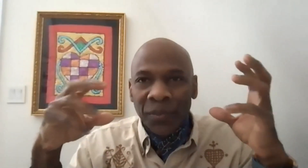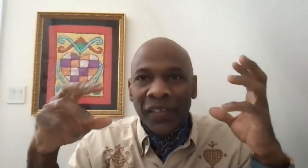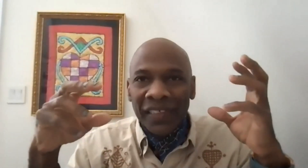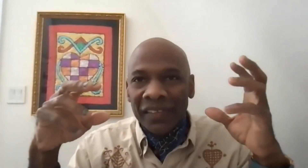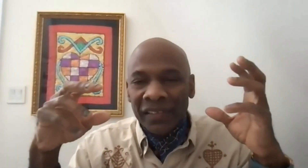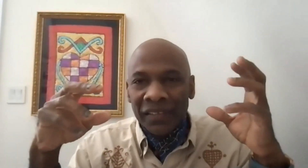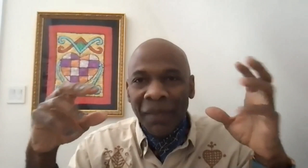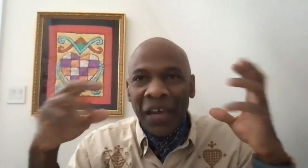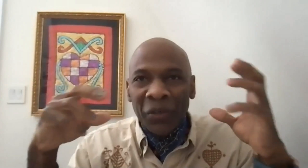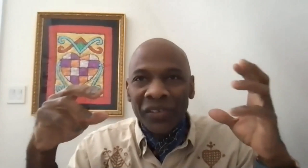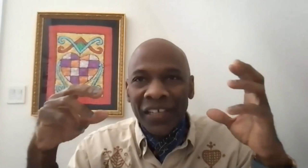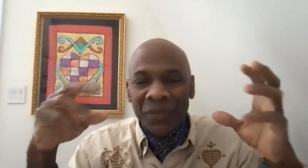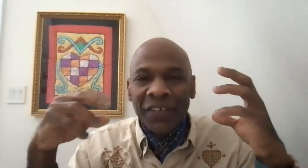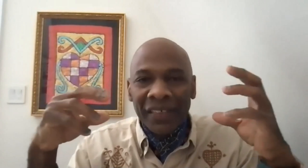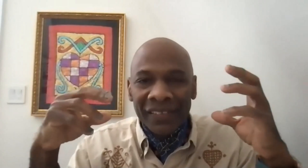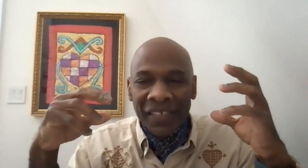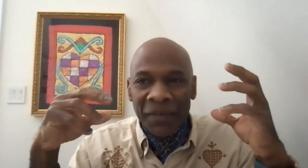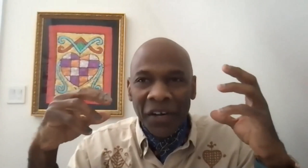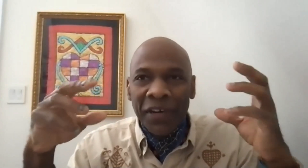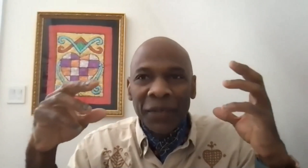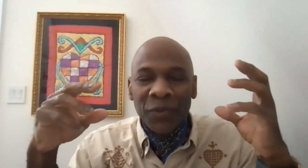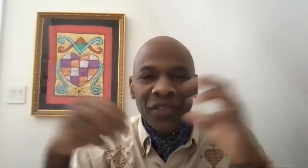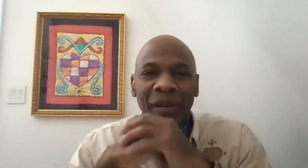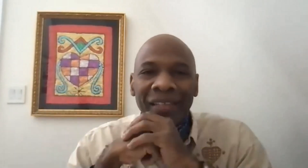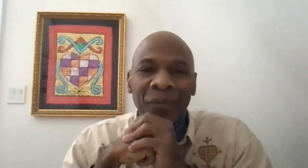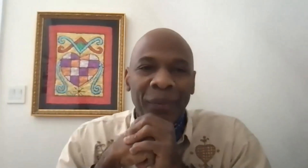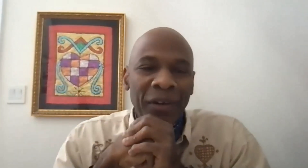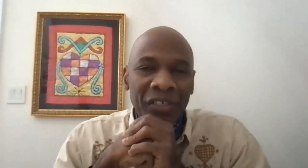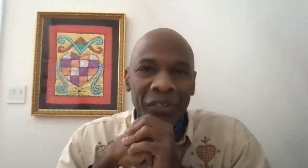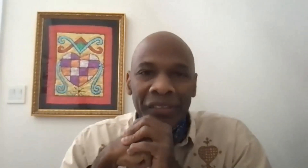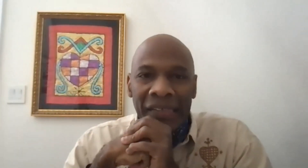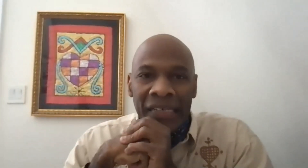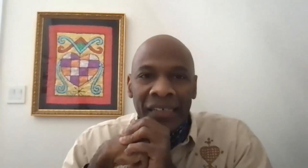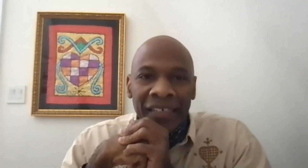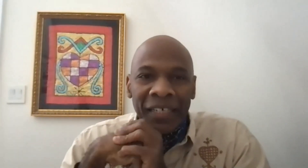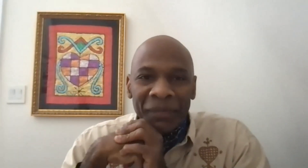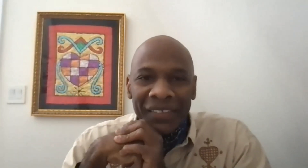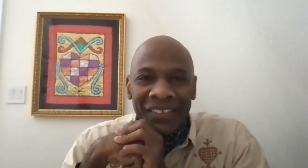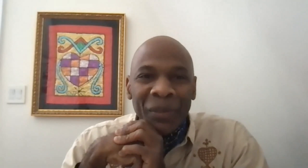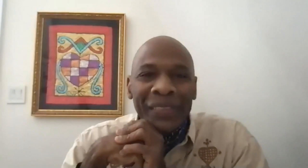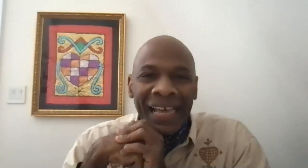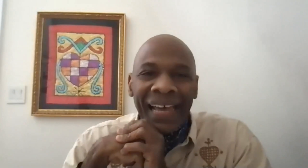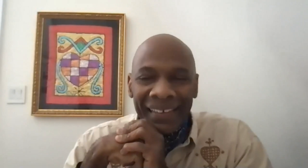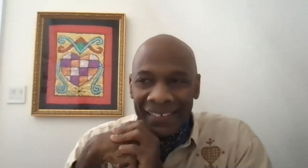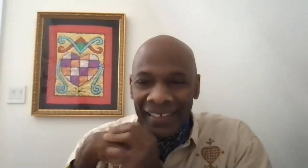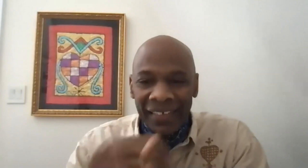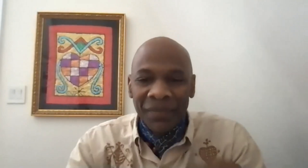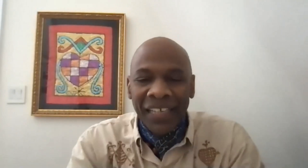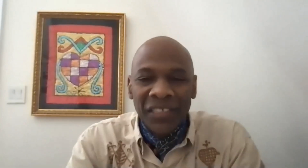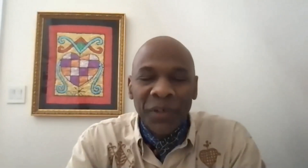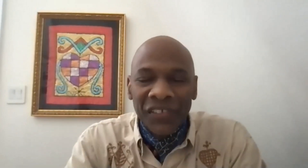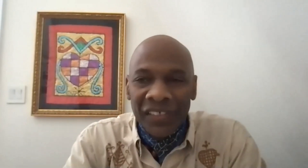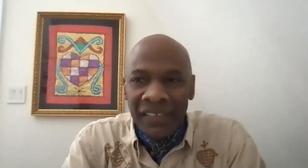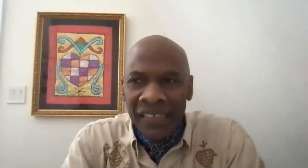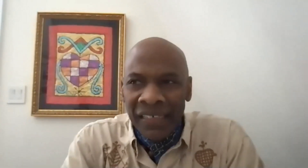lens to process my own experience growing up with what I would call the bluest eye, à